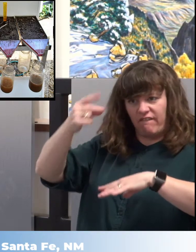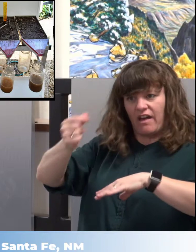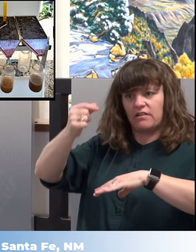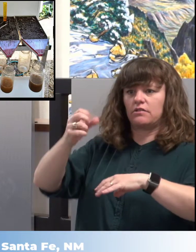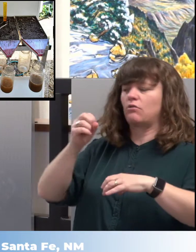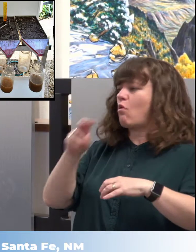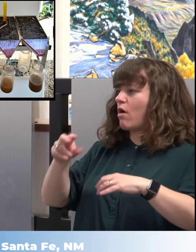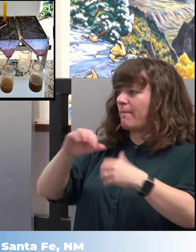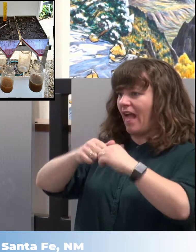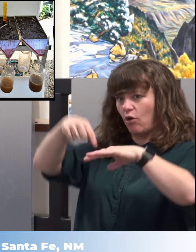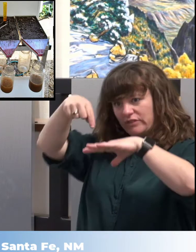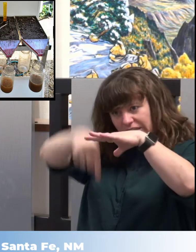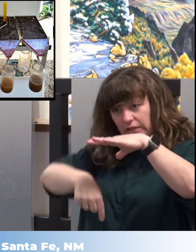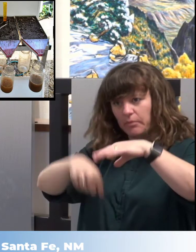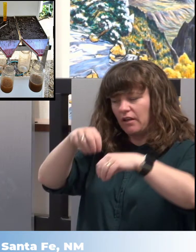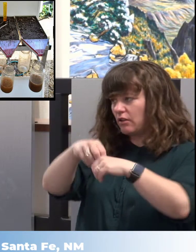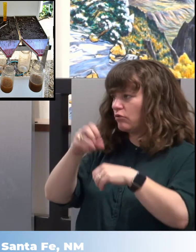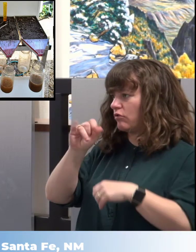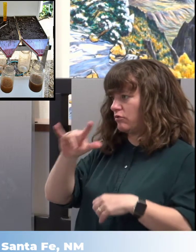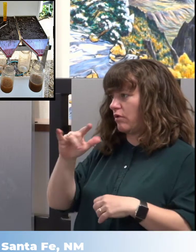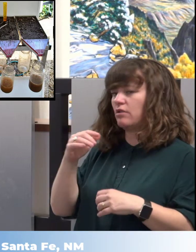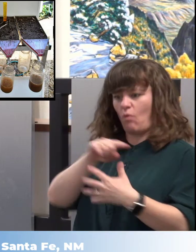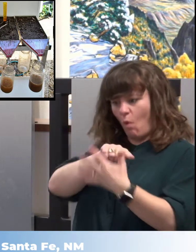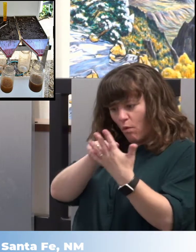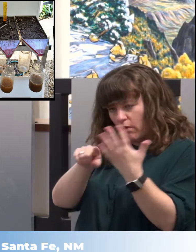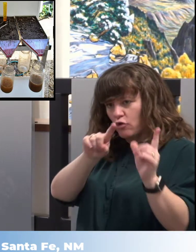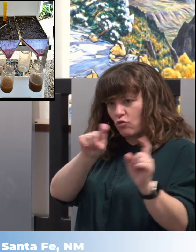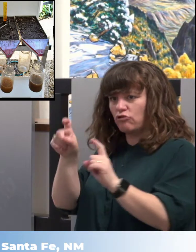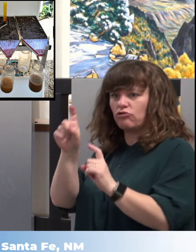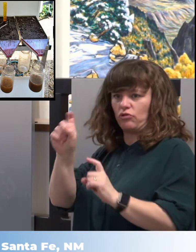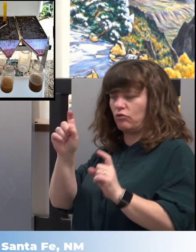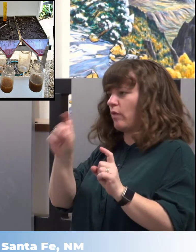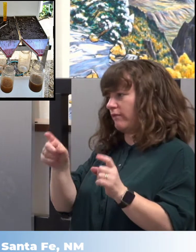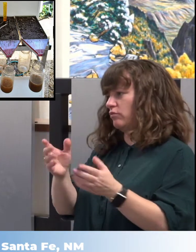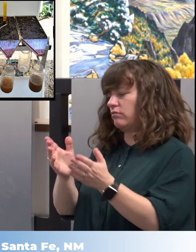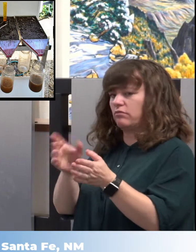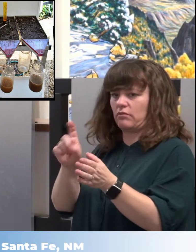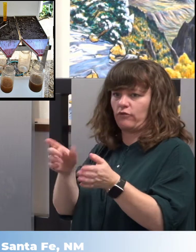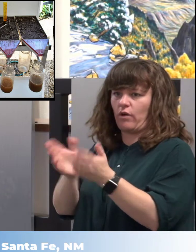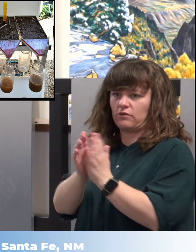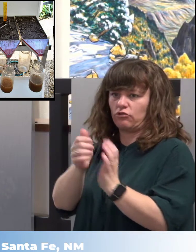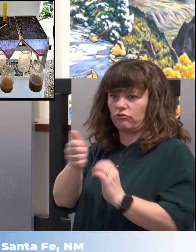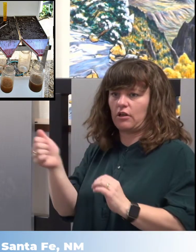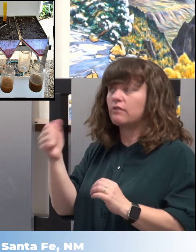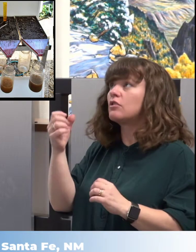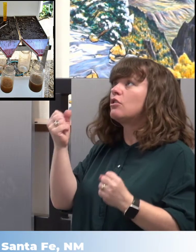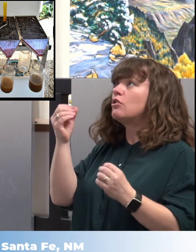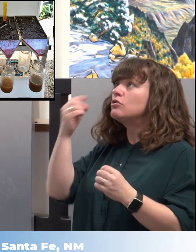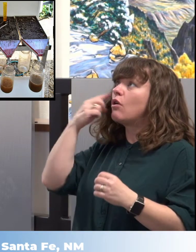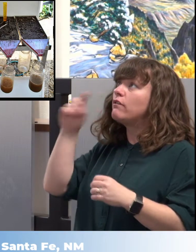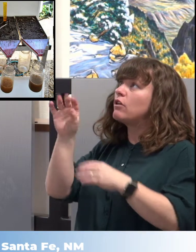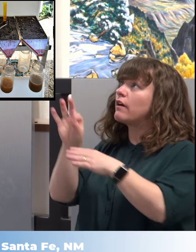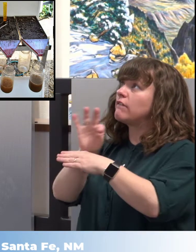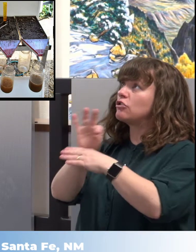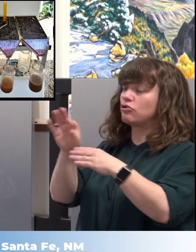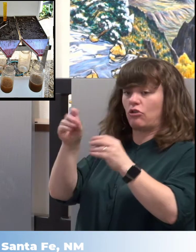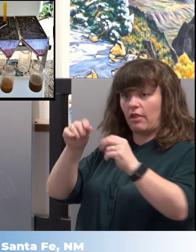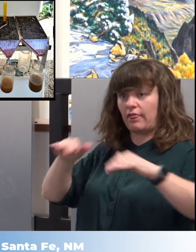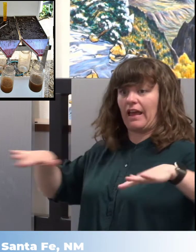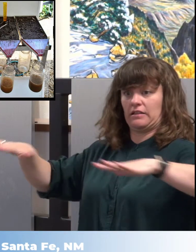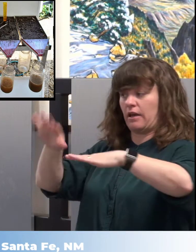deep did it go down into the soil? So what we want for effective landscape function for our rivers to be able to